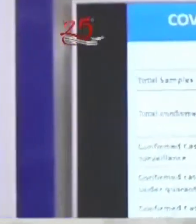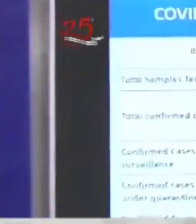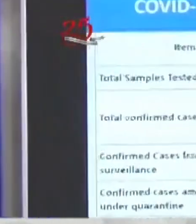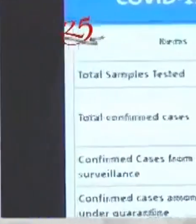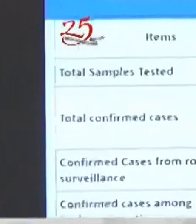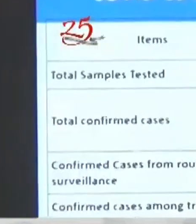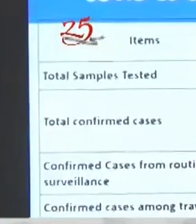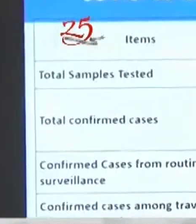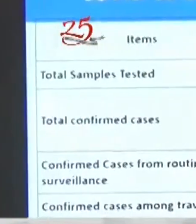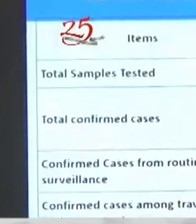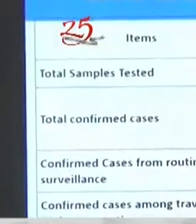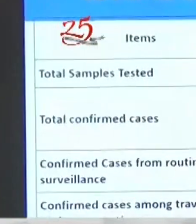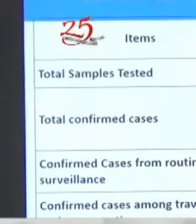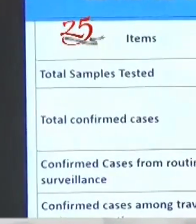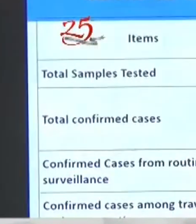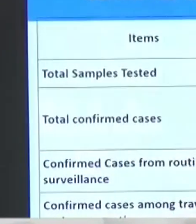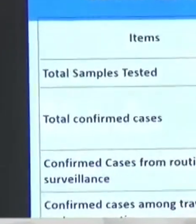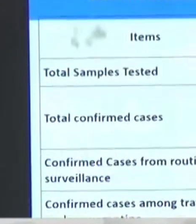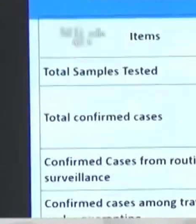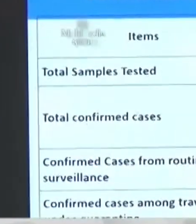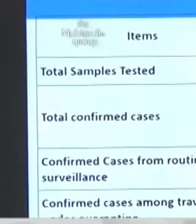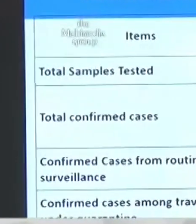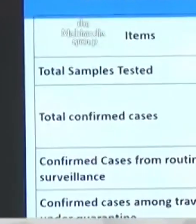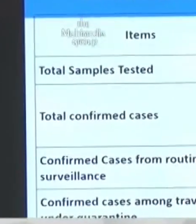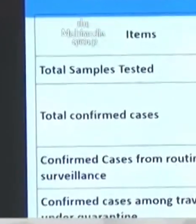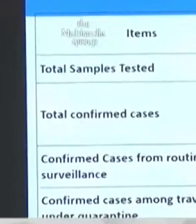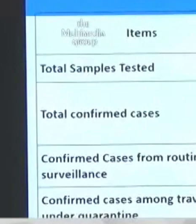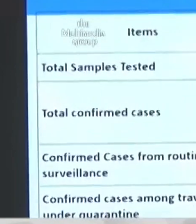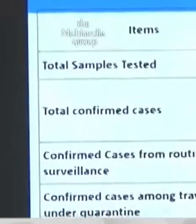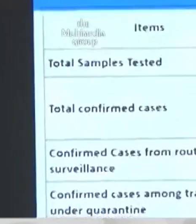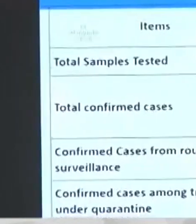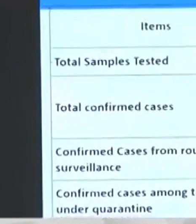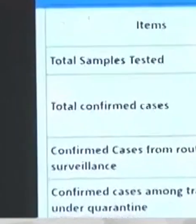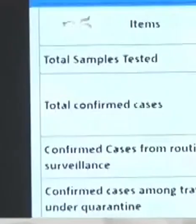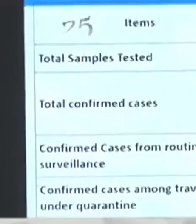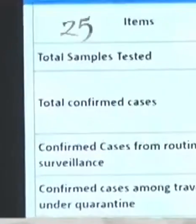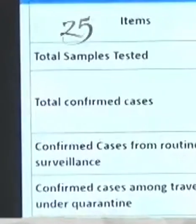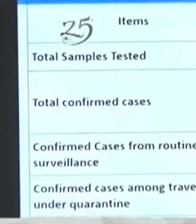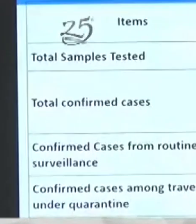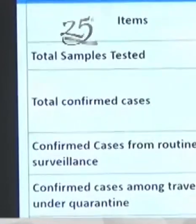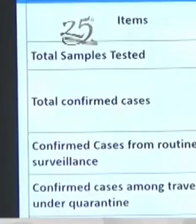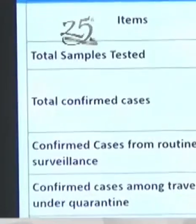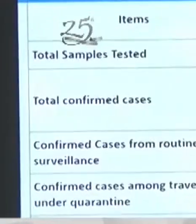161,203. And now the positives sit at 5,127.